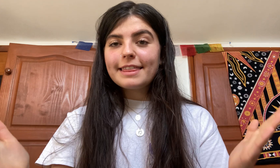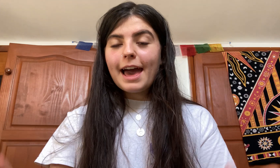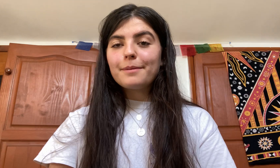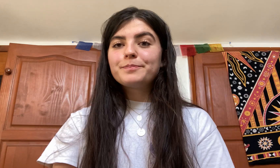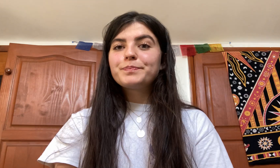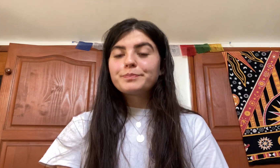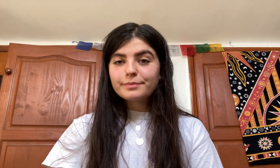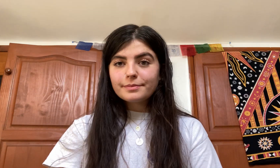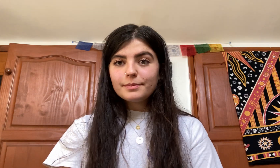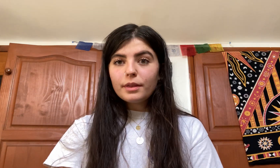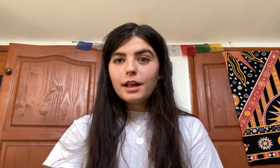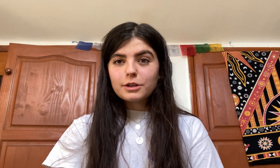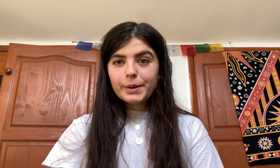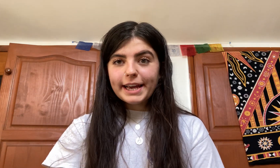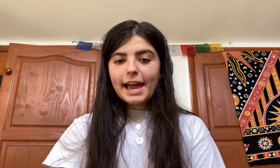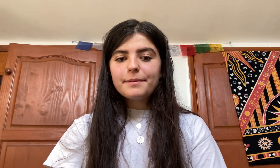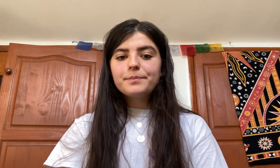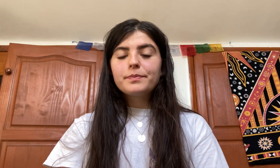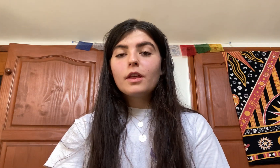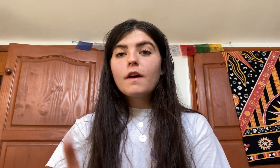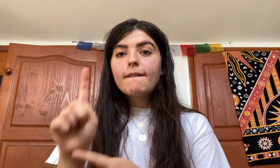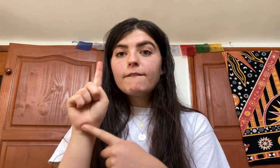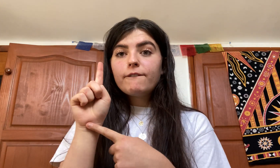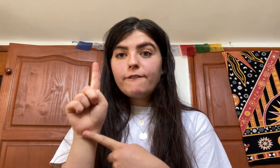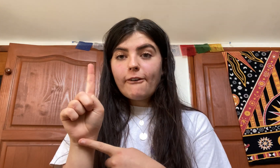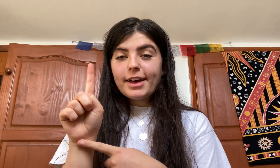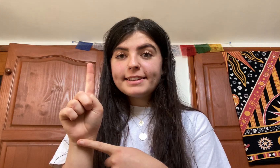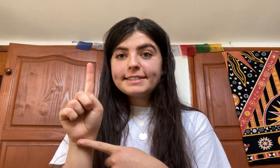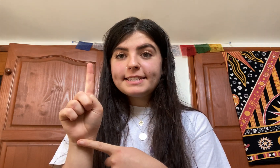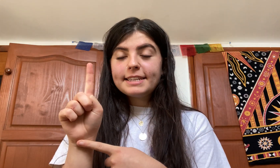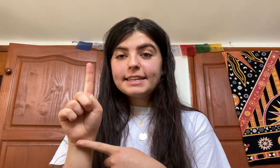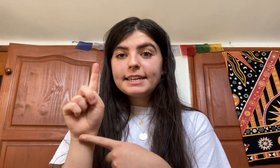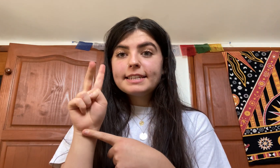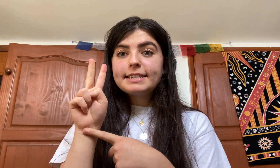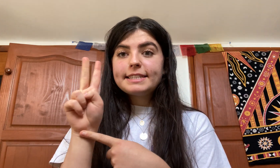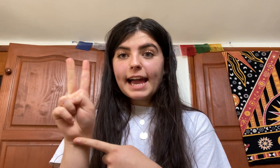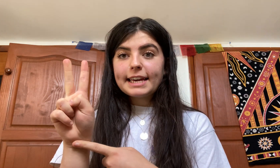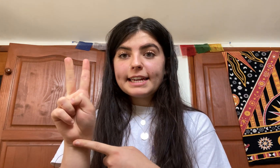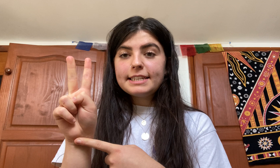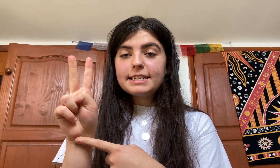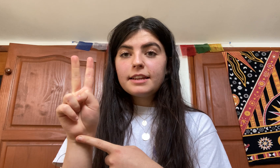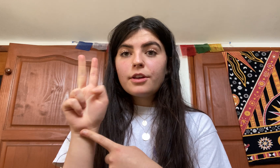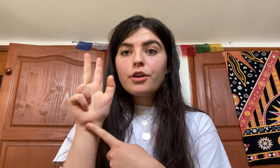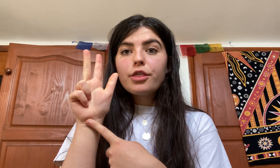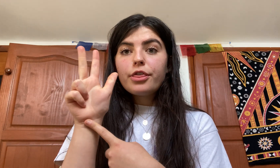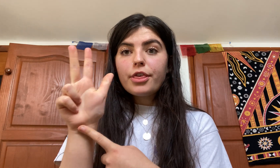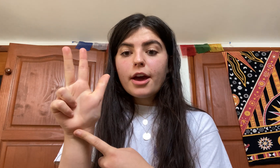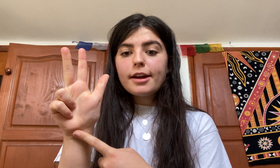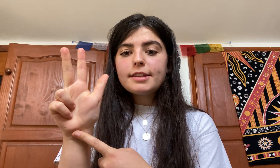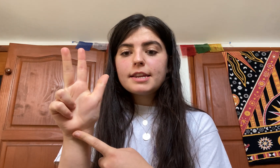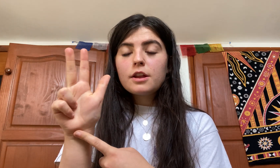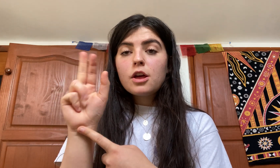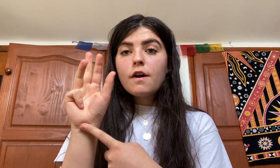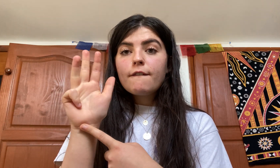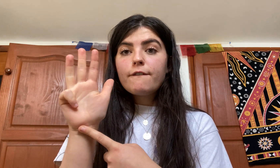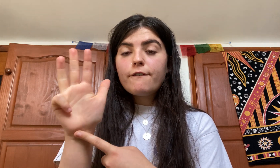that. I'll do it again. 1st, 2nd, 3rd,